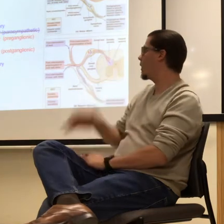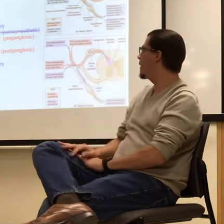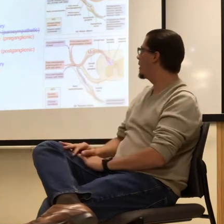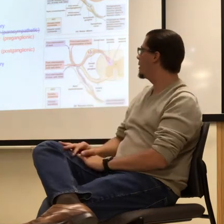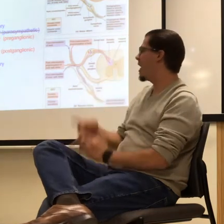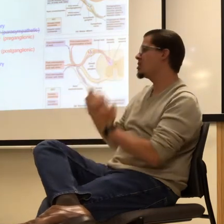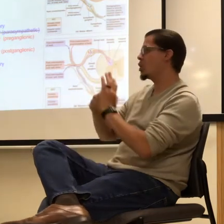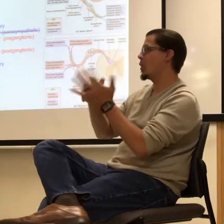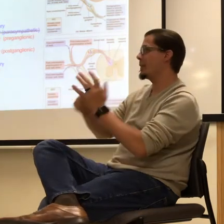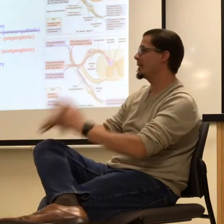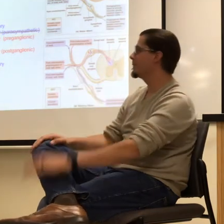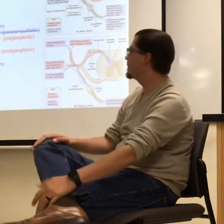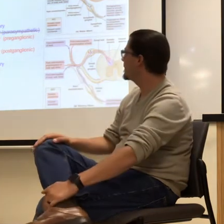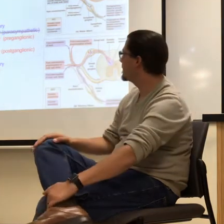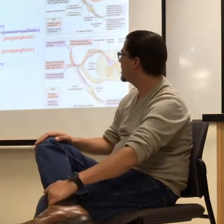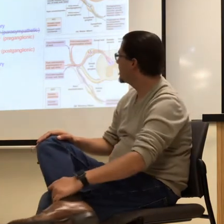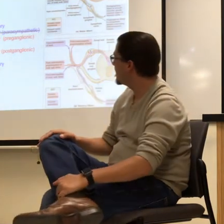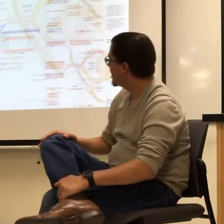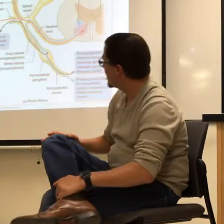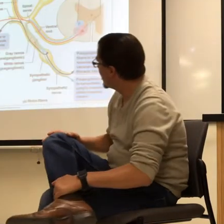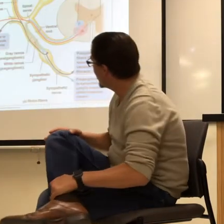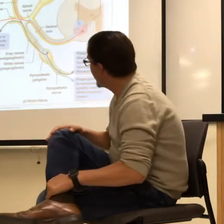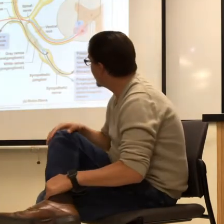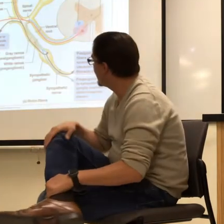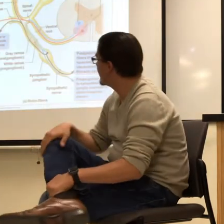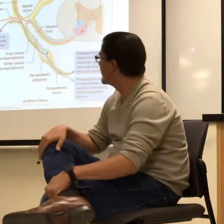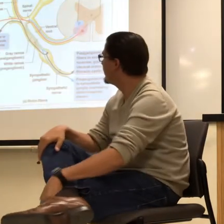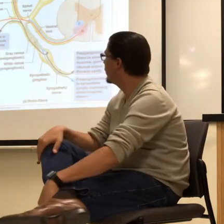show you what I mean here.